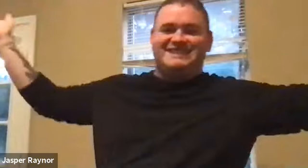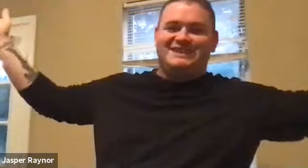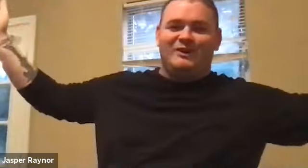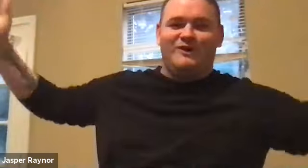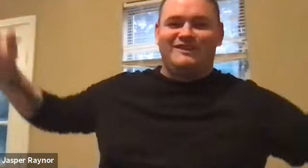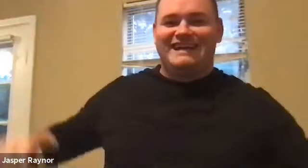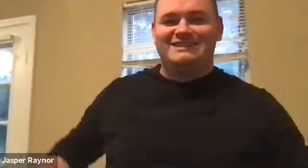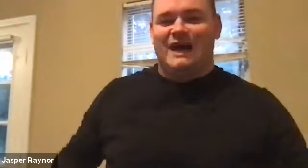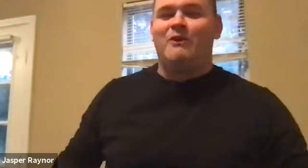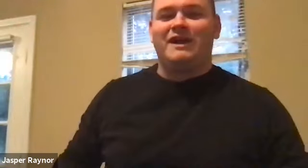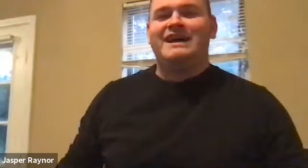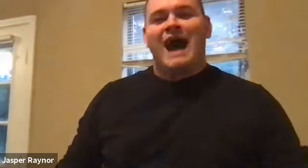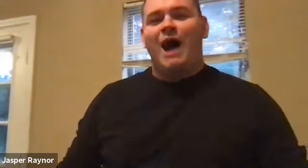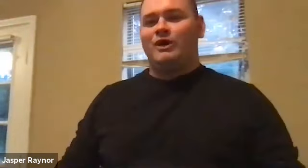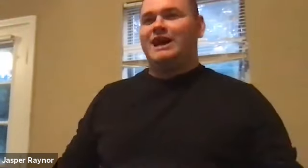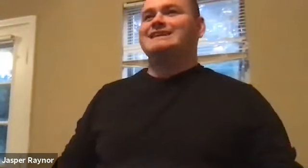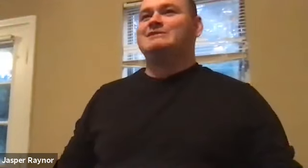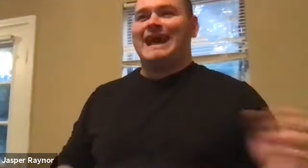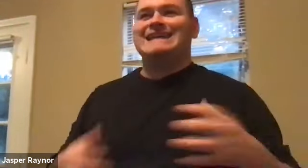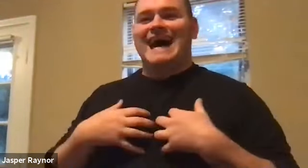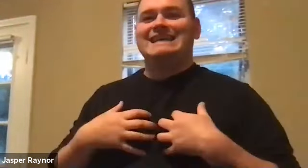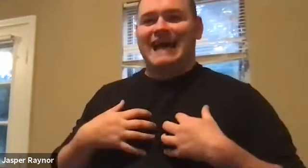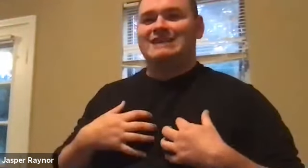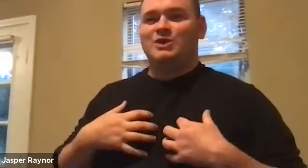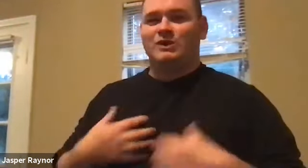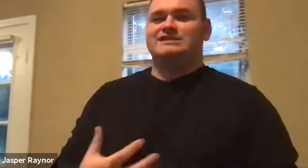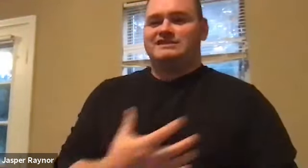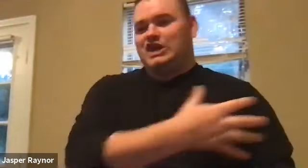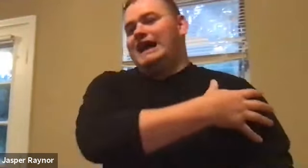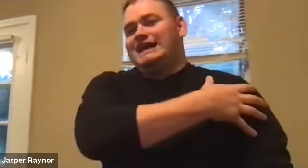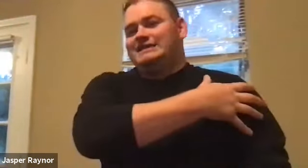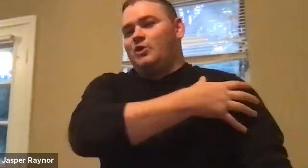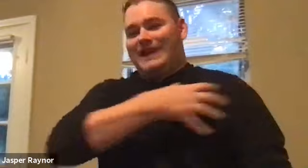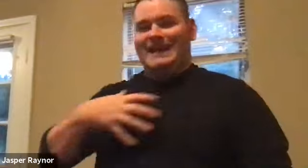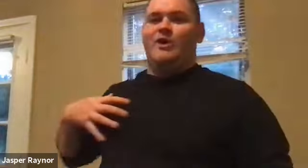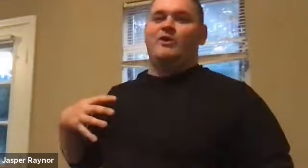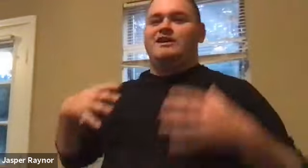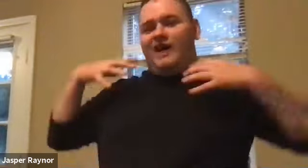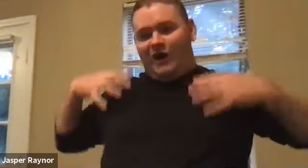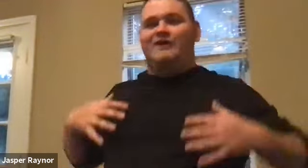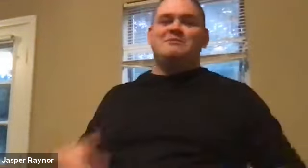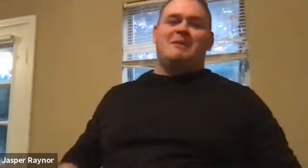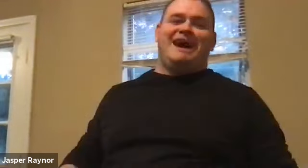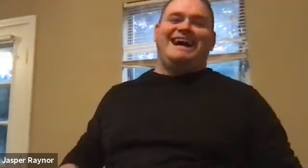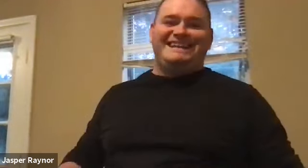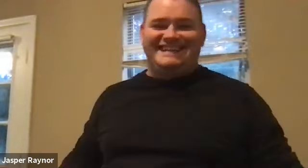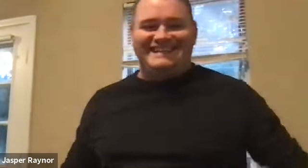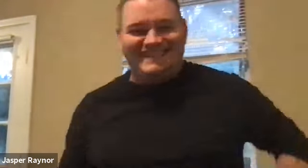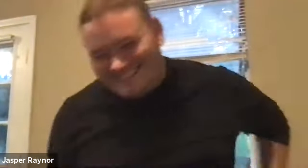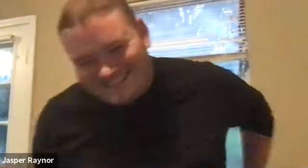The Lord ordained the I want y'all to, when I die, tattoo a giant tornado all over my body.